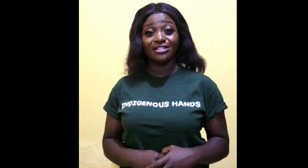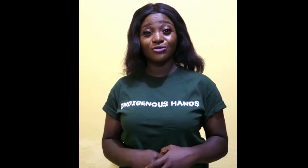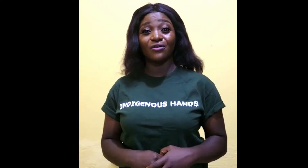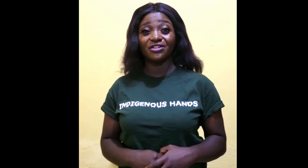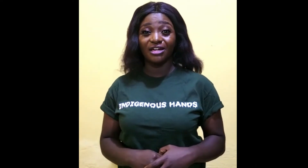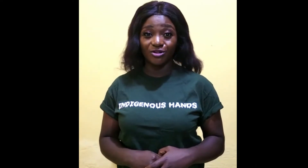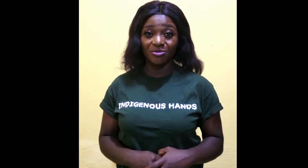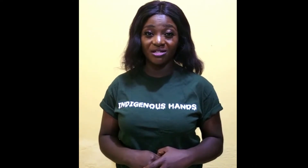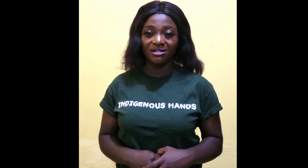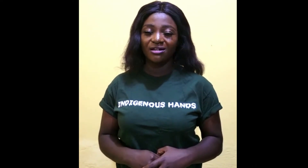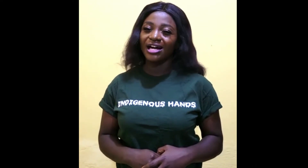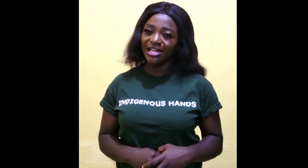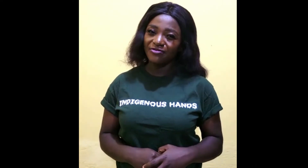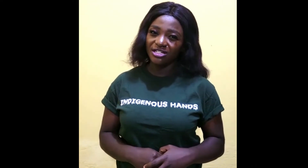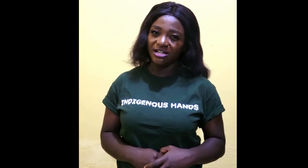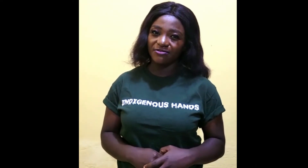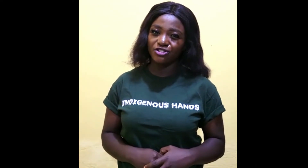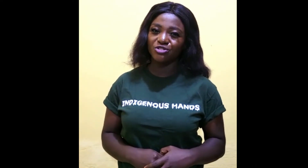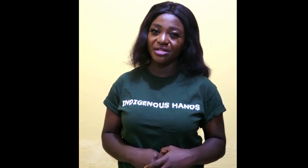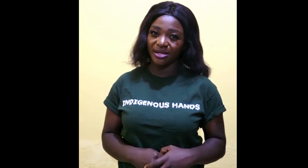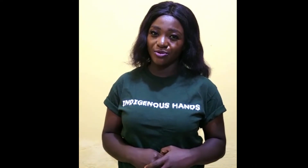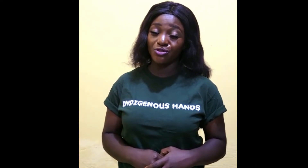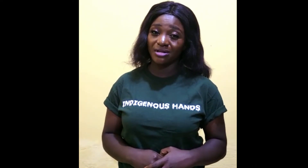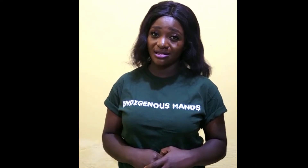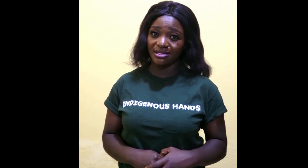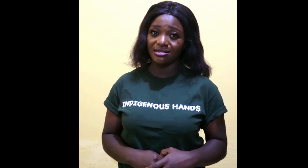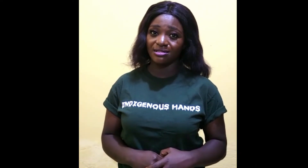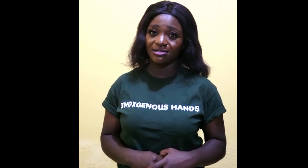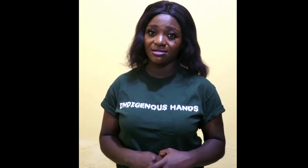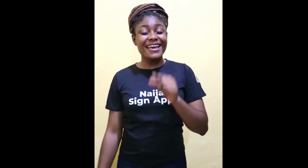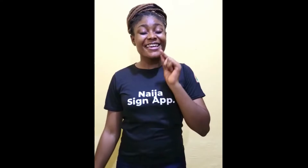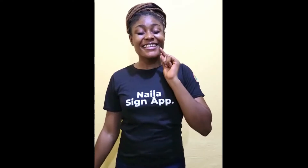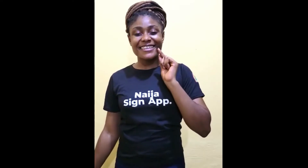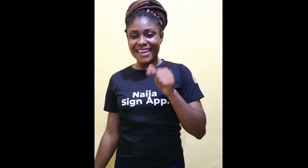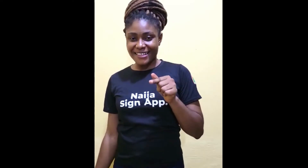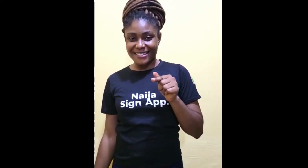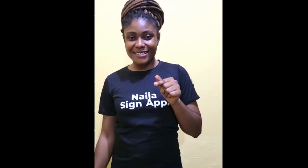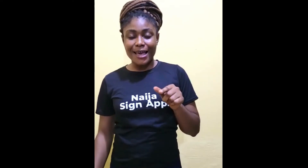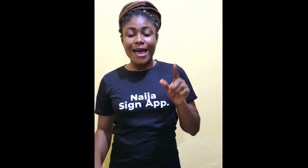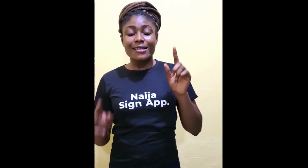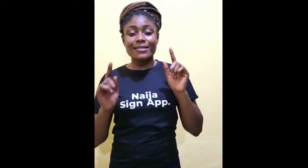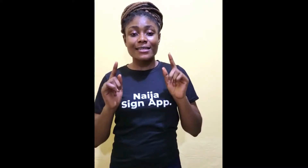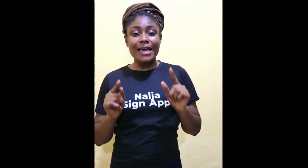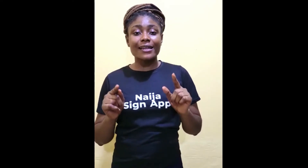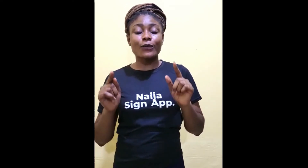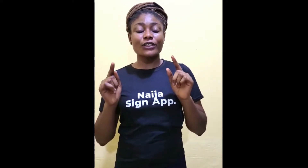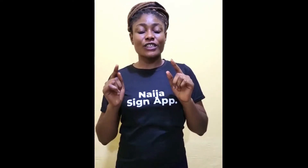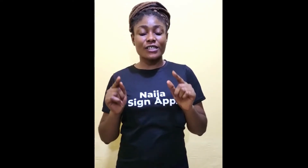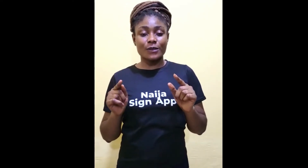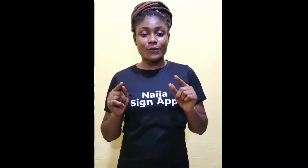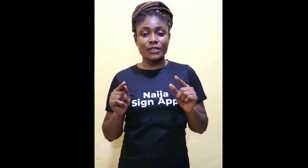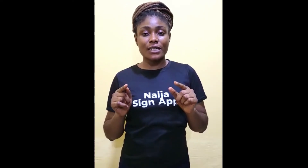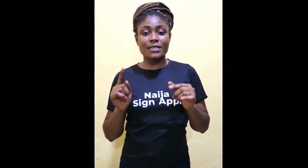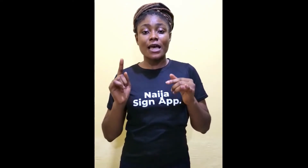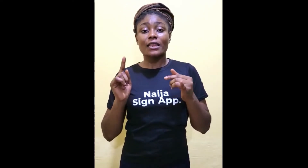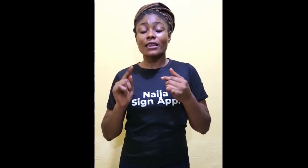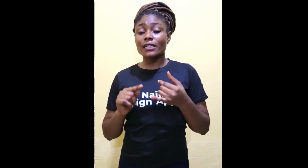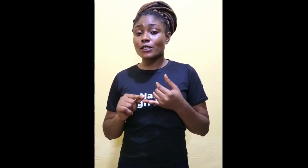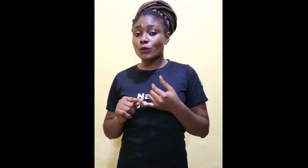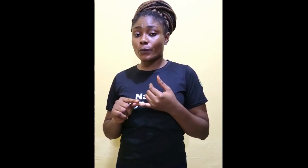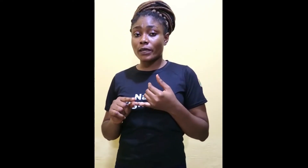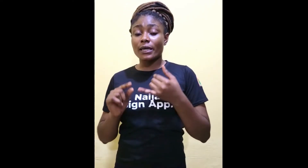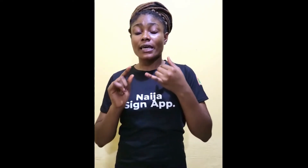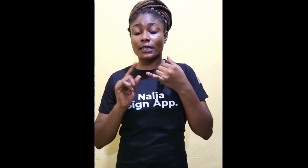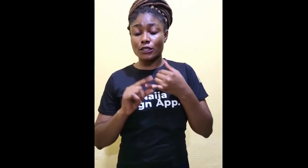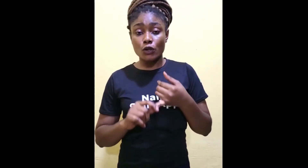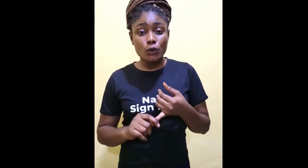every sector of the economy and every deaf should be able to access it. Yes. Sign language interpreters need